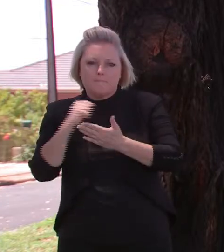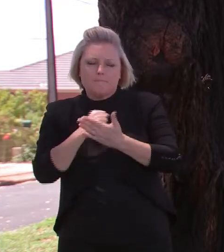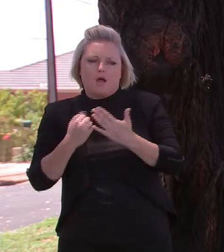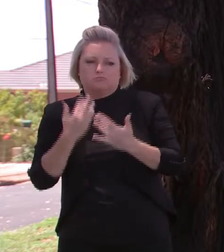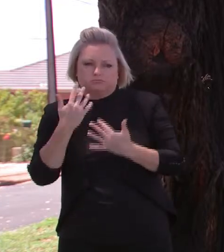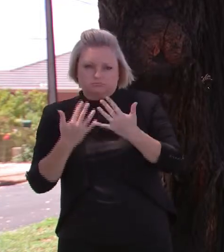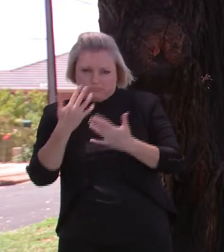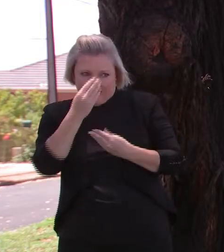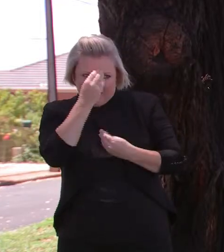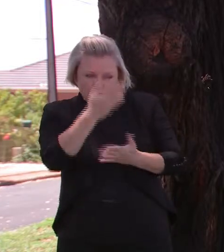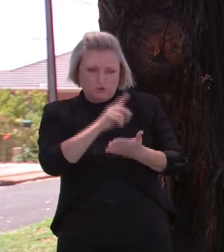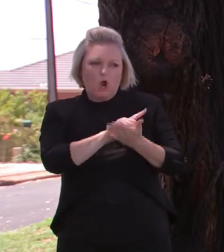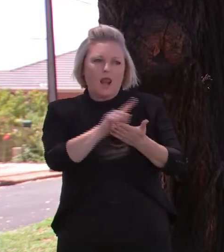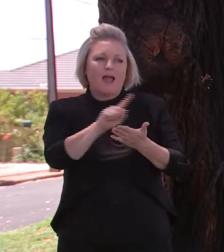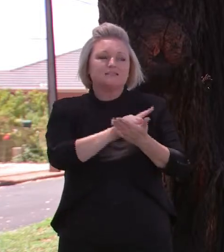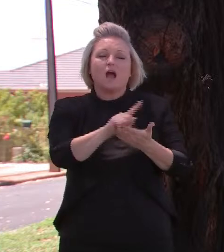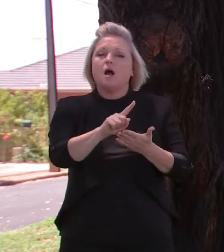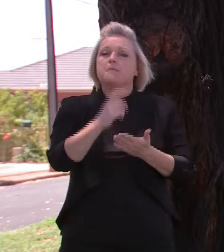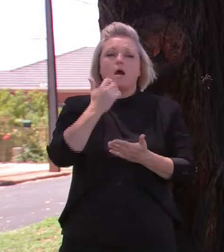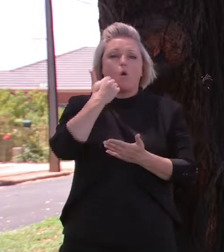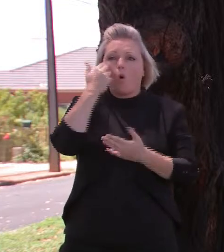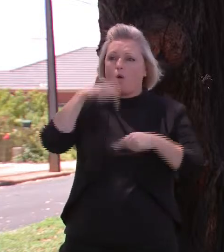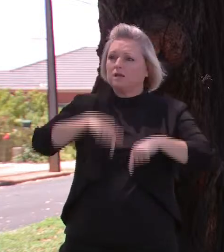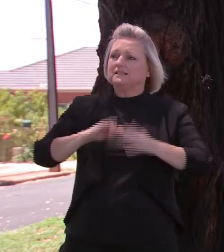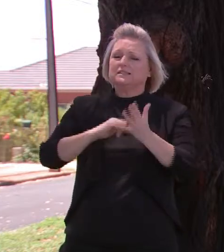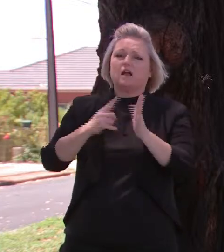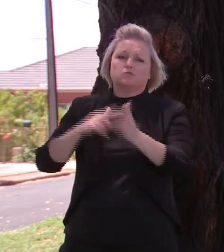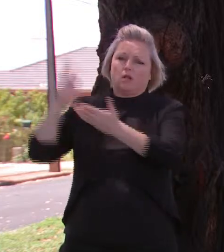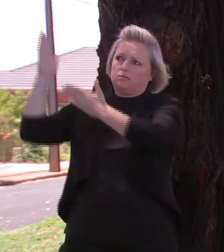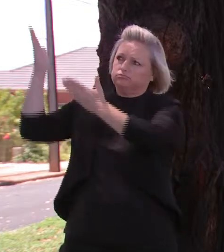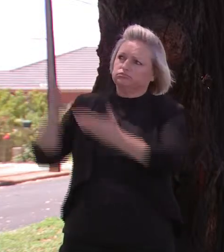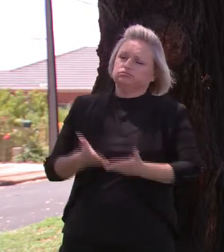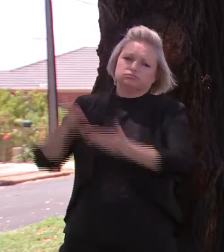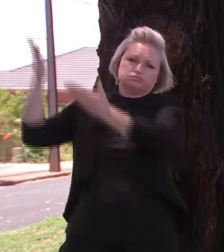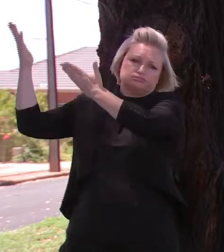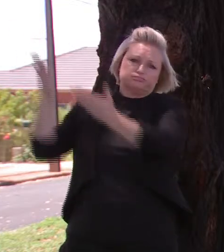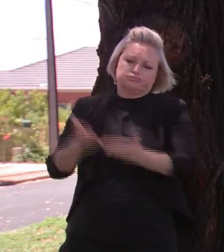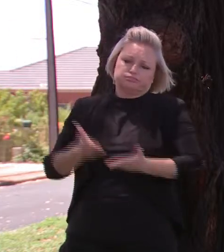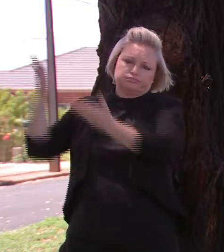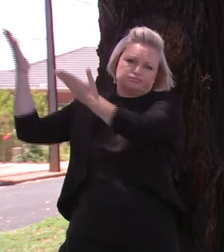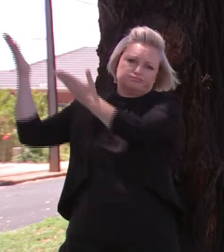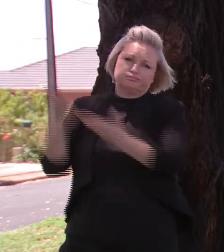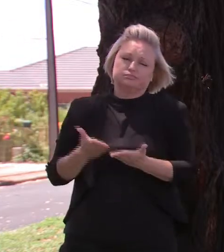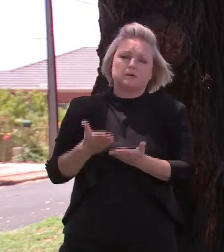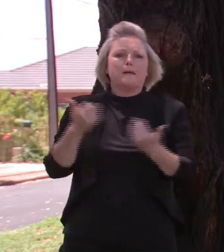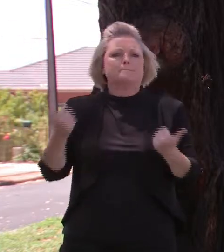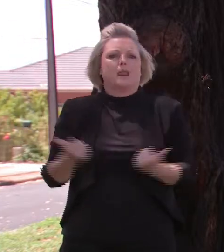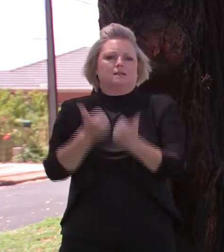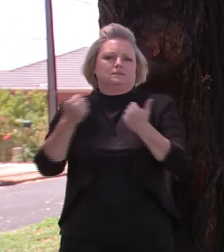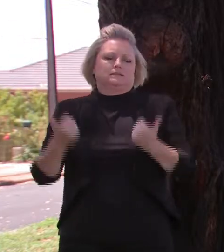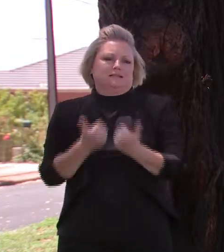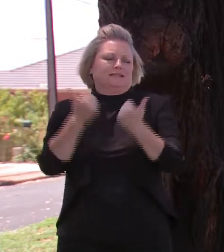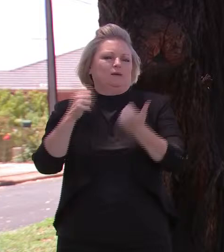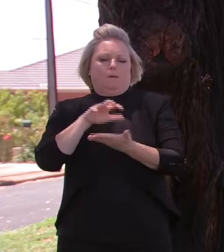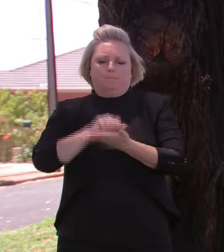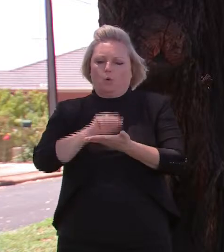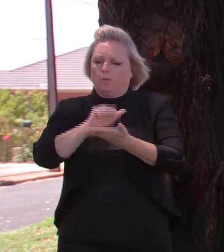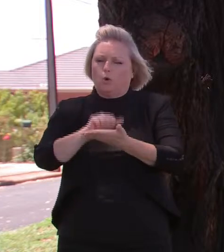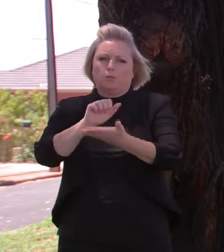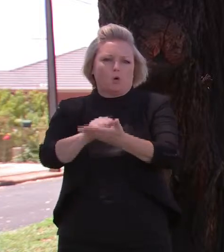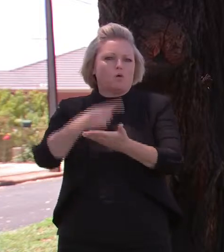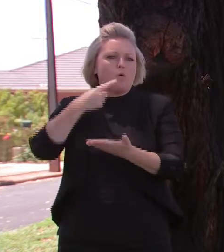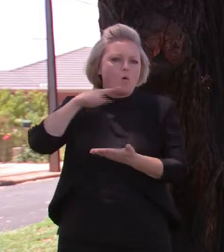really getting in hundreds of thousands every single day at the moment. We've placed millions, well, tens of millions of